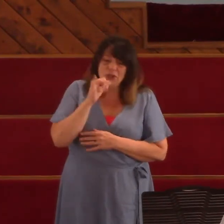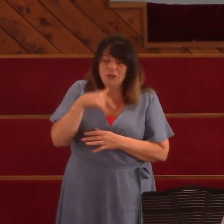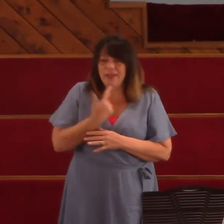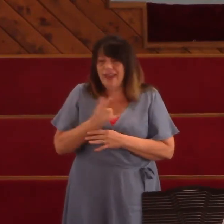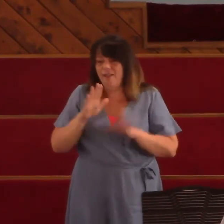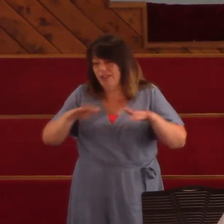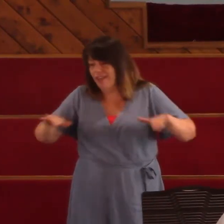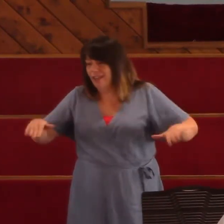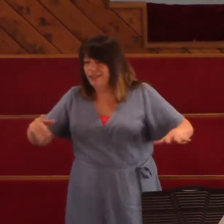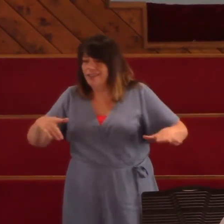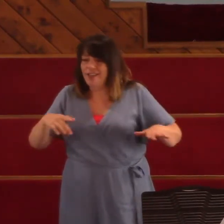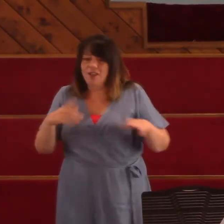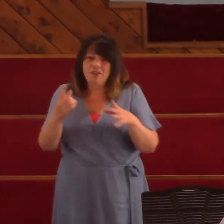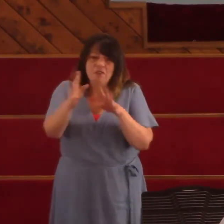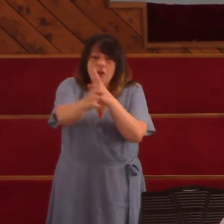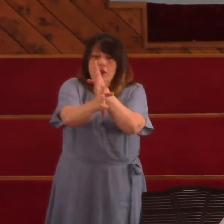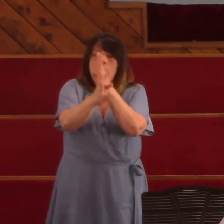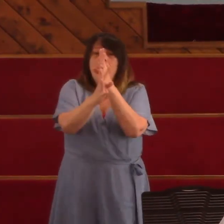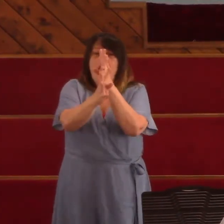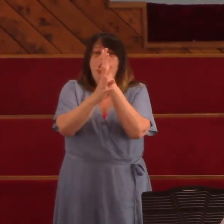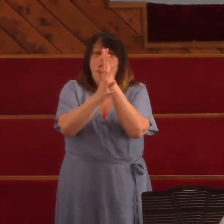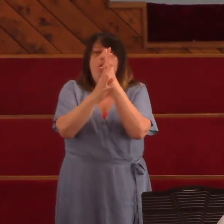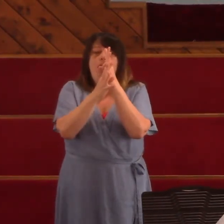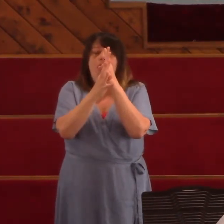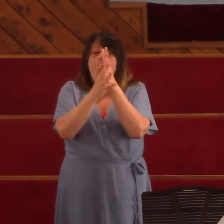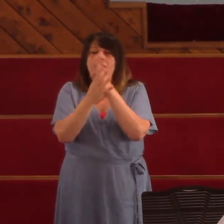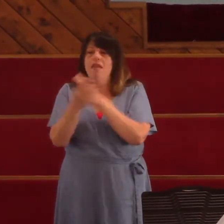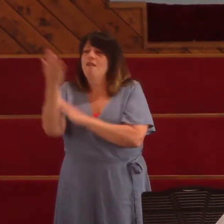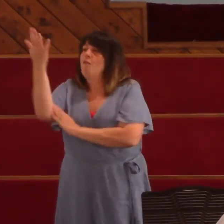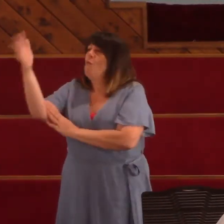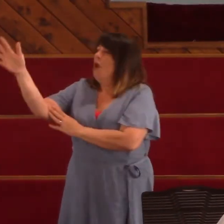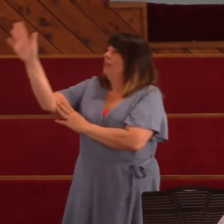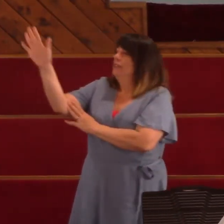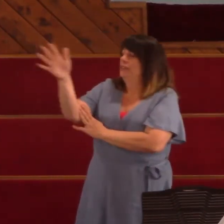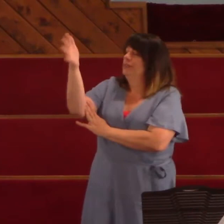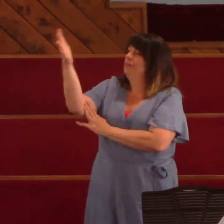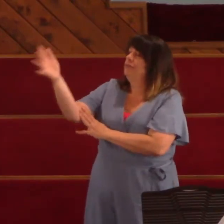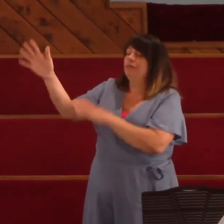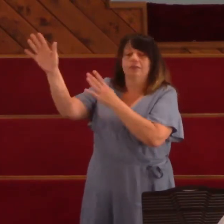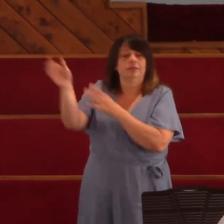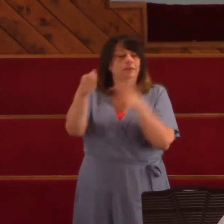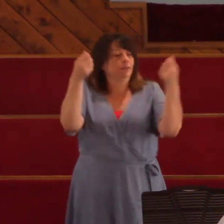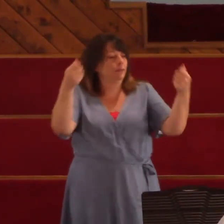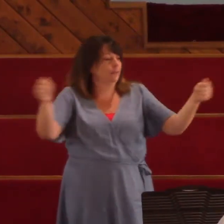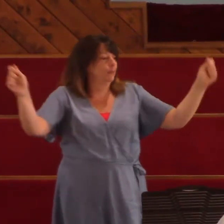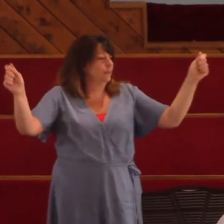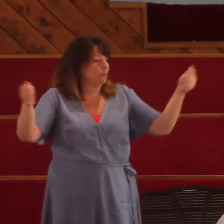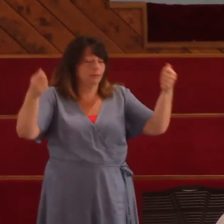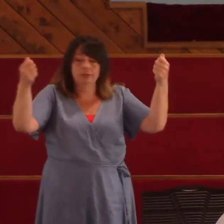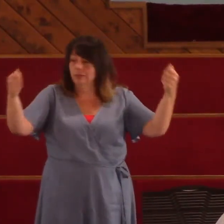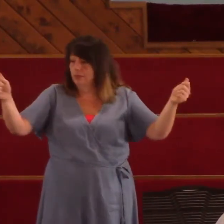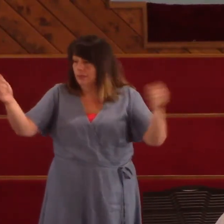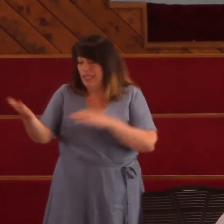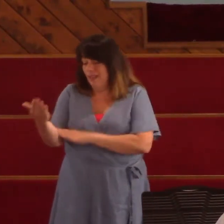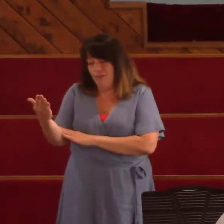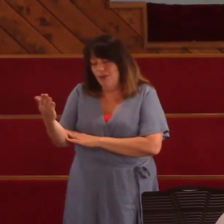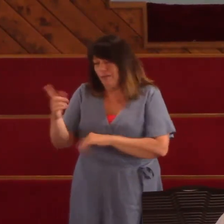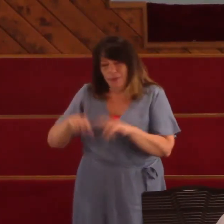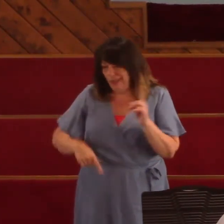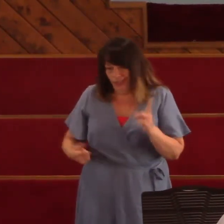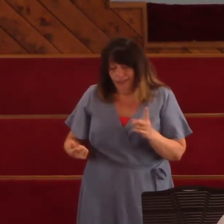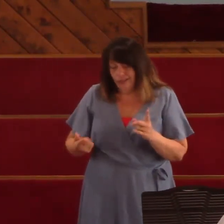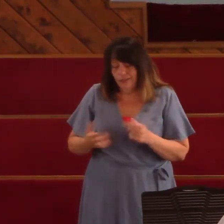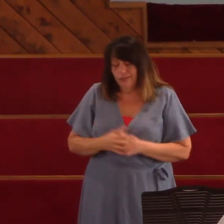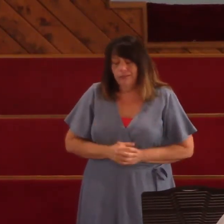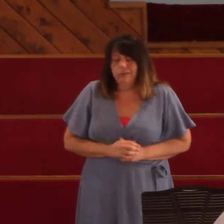their palms, their palm branches this morning, but we won't be able to do that. But we're